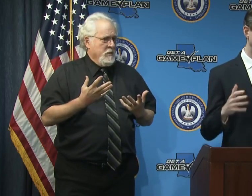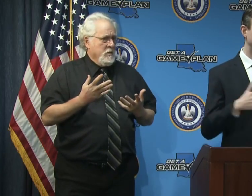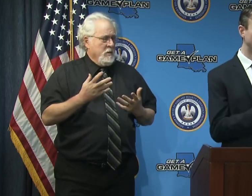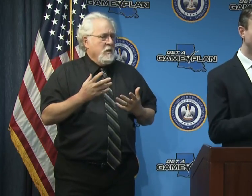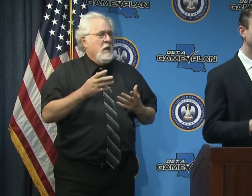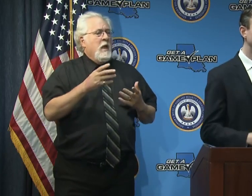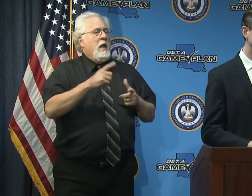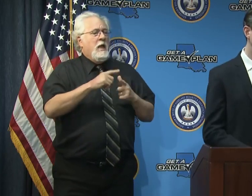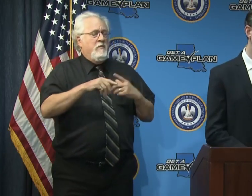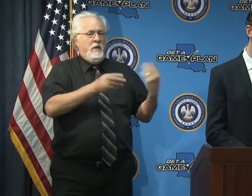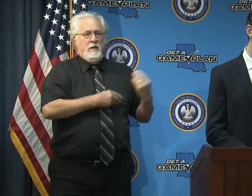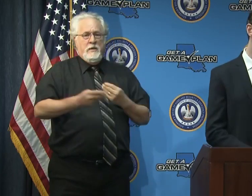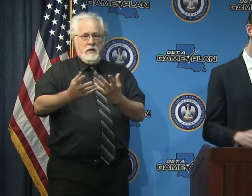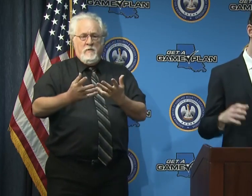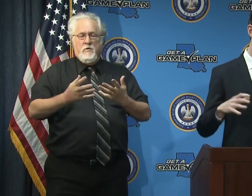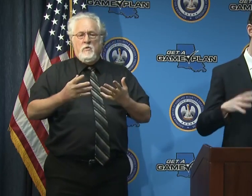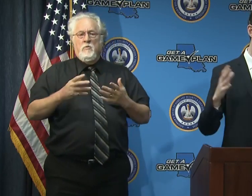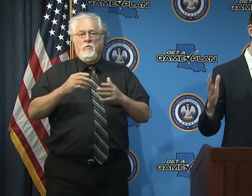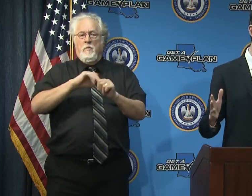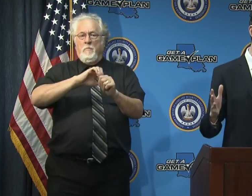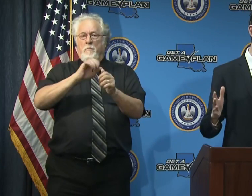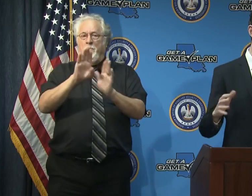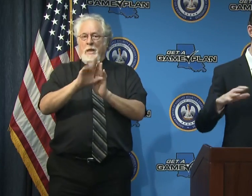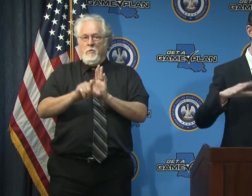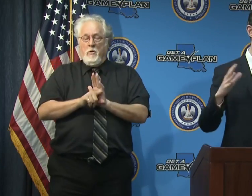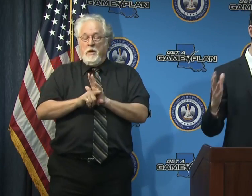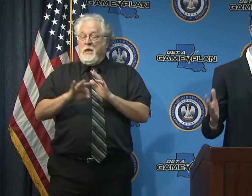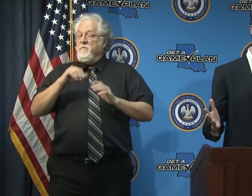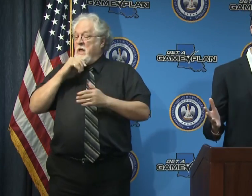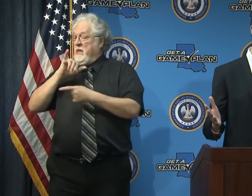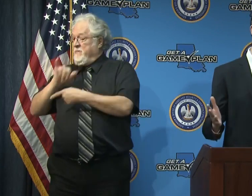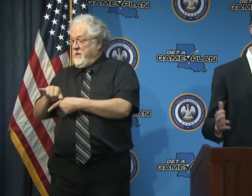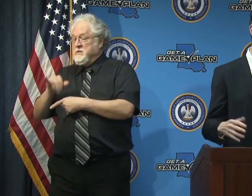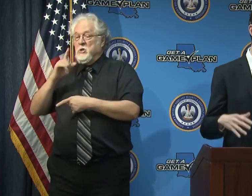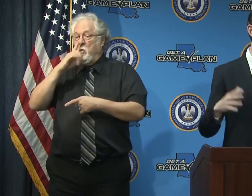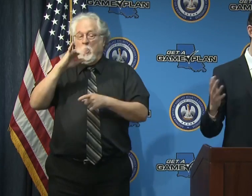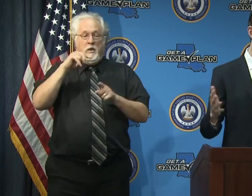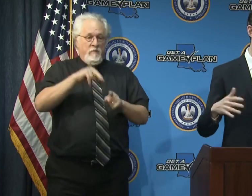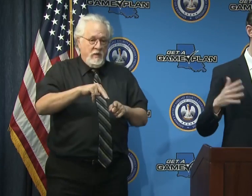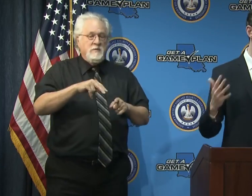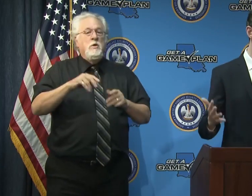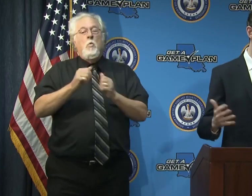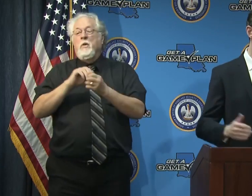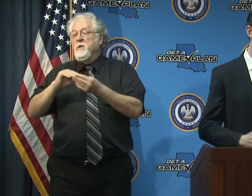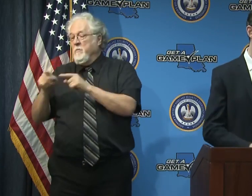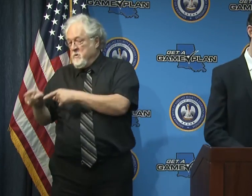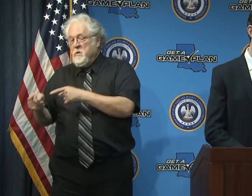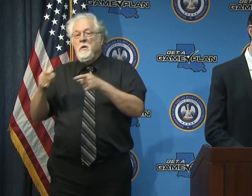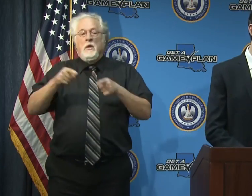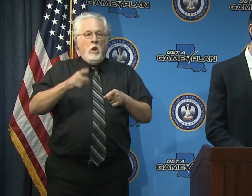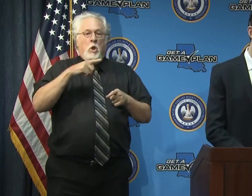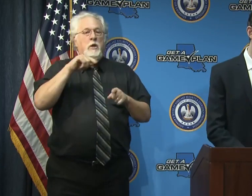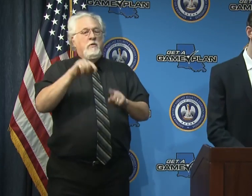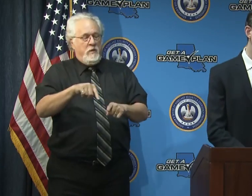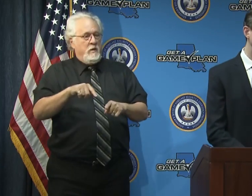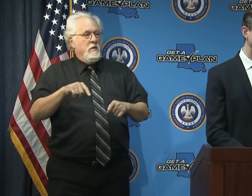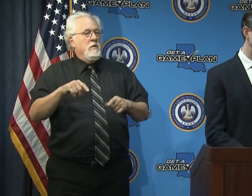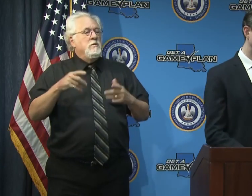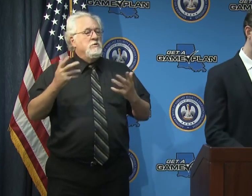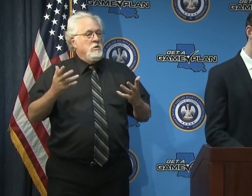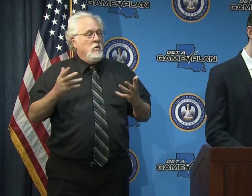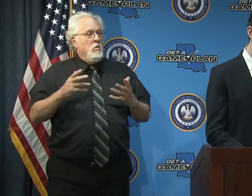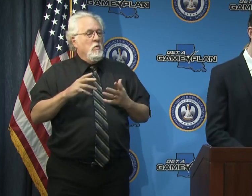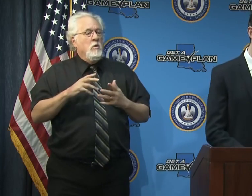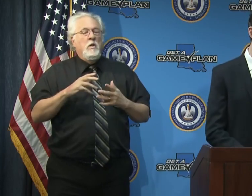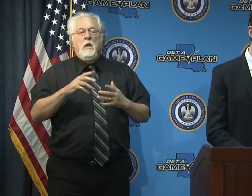it and then give you the context like we did today and say you know if we hadn't had those numbers this is what we'd be looking at with those numbers this is this is what that looks like